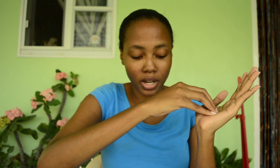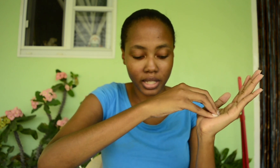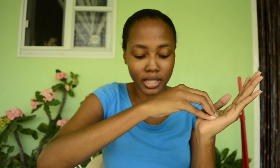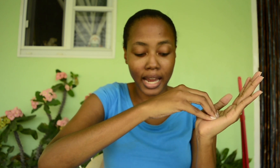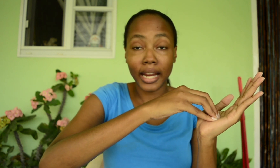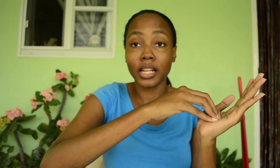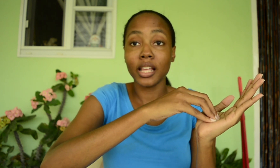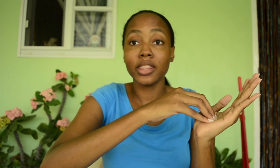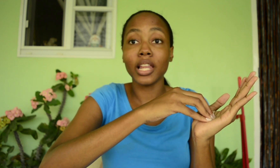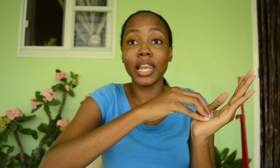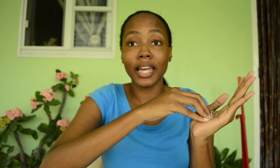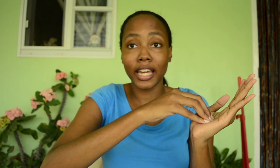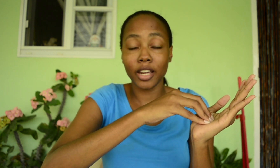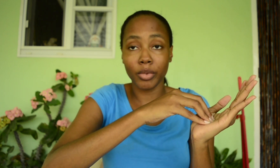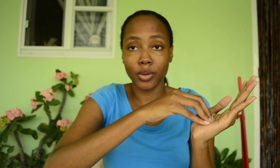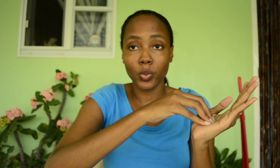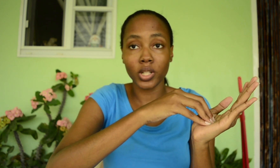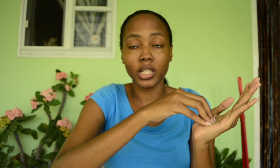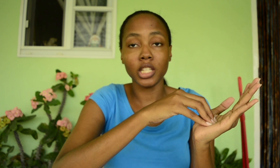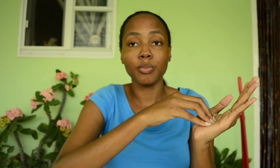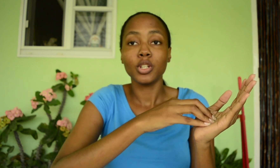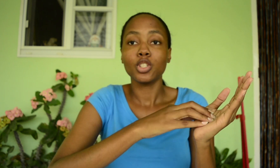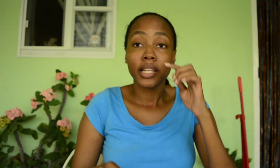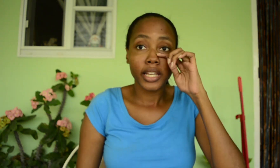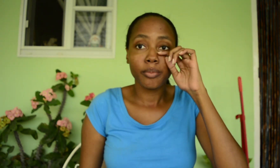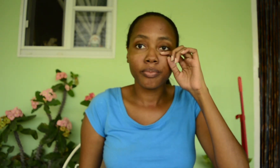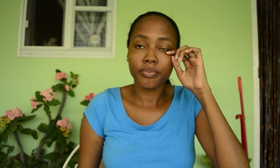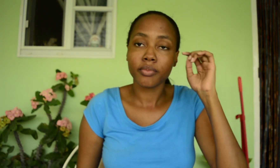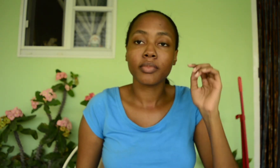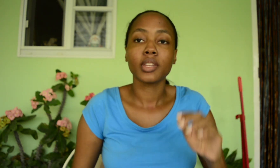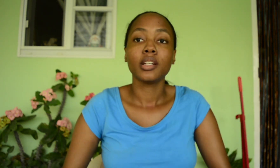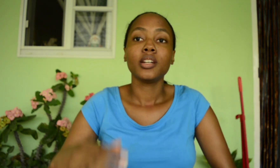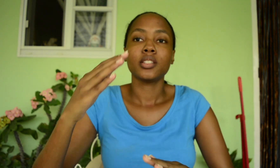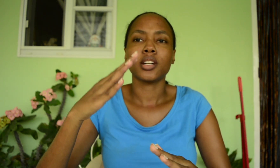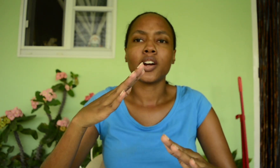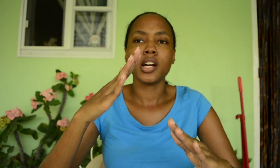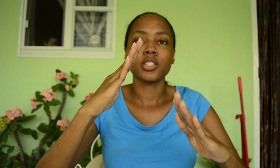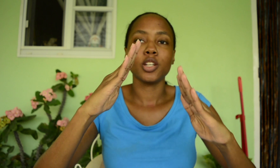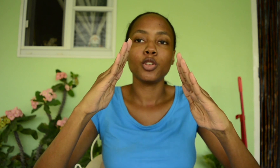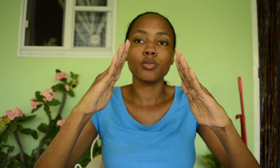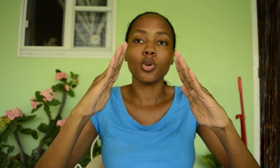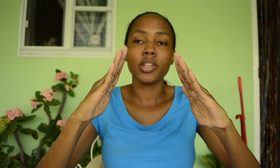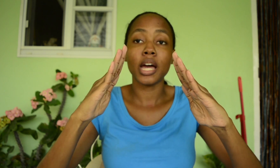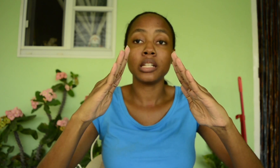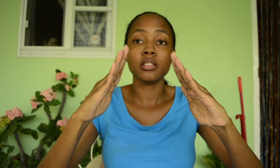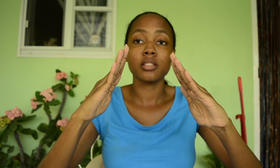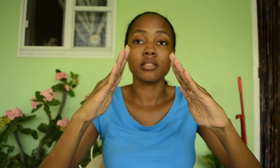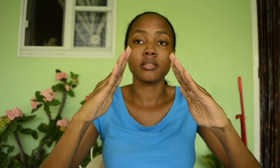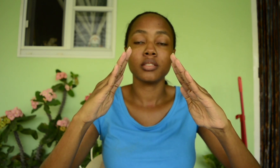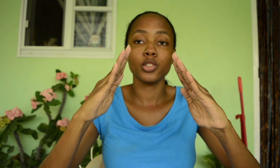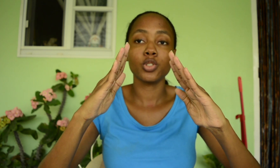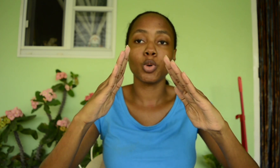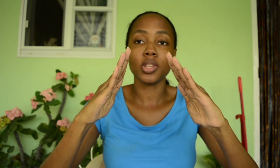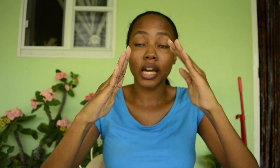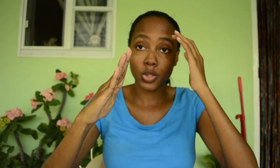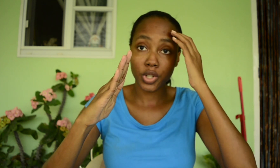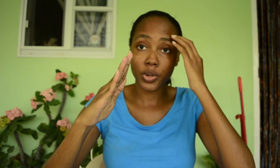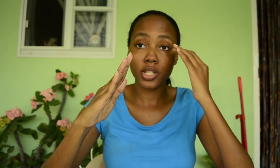next line, the lame will leap. Lame, so you use both hands. Use both hands when you're going to